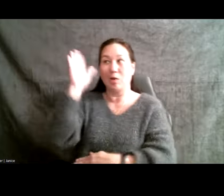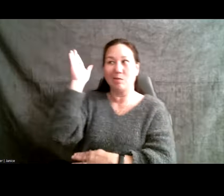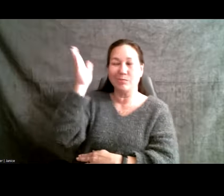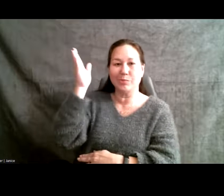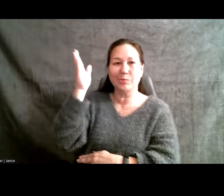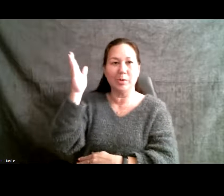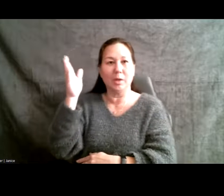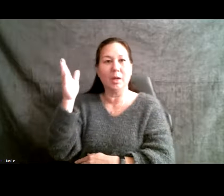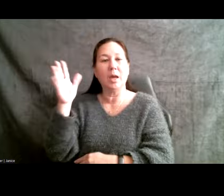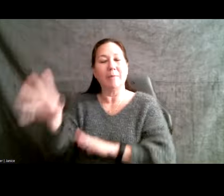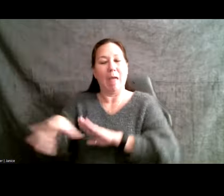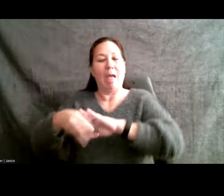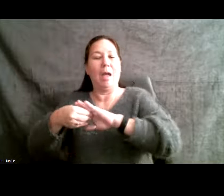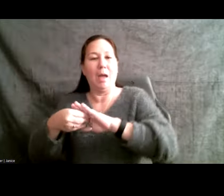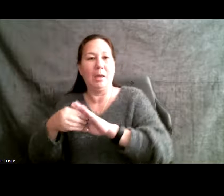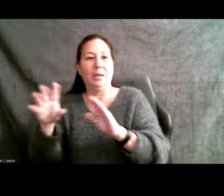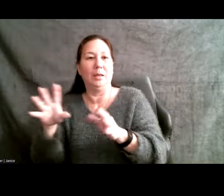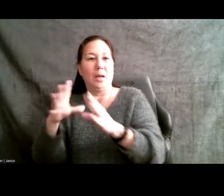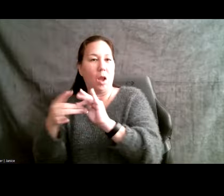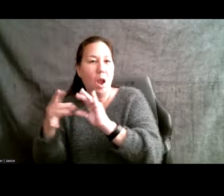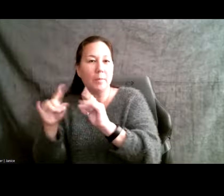part of the minutes and adopted into them.